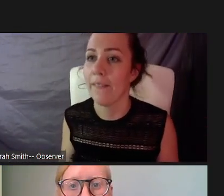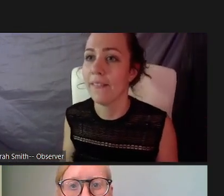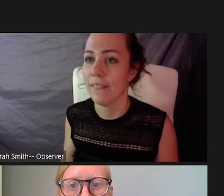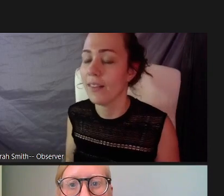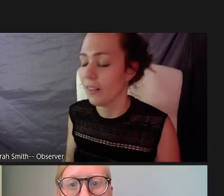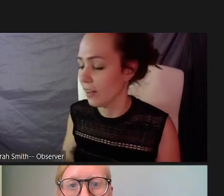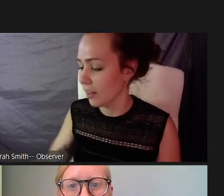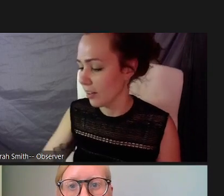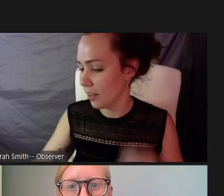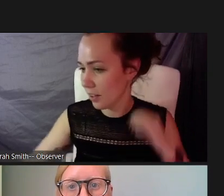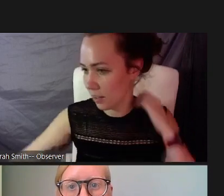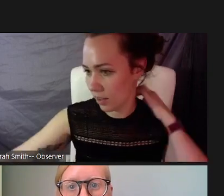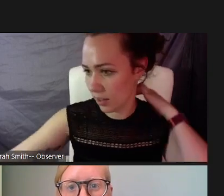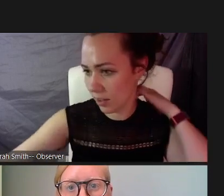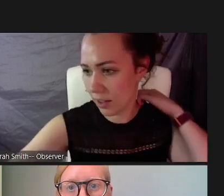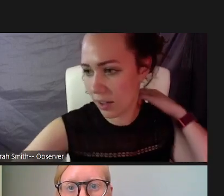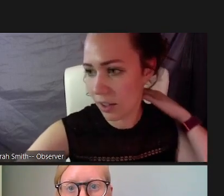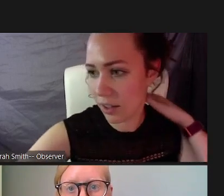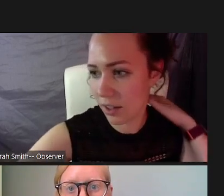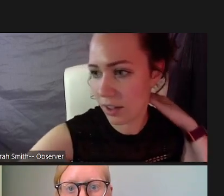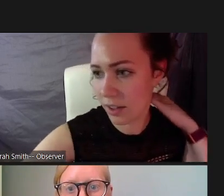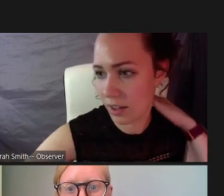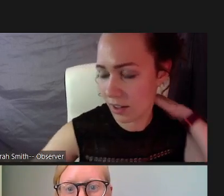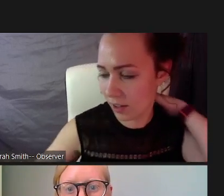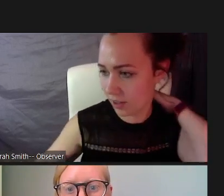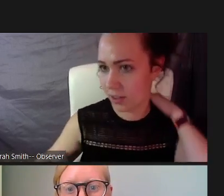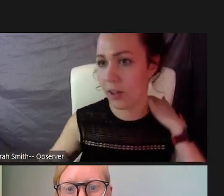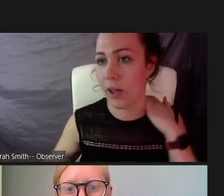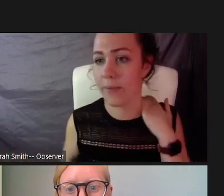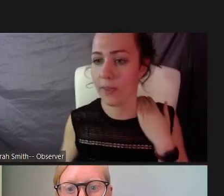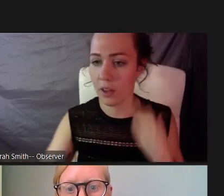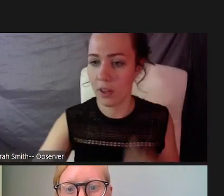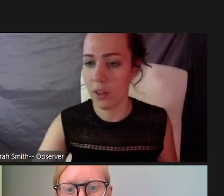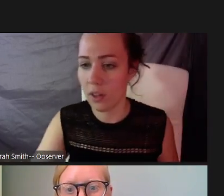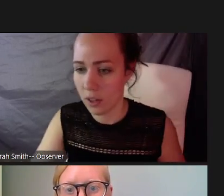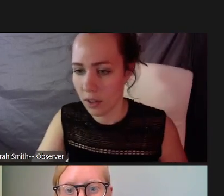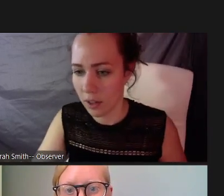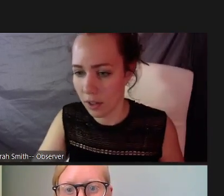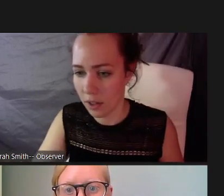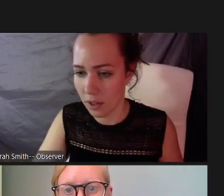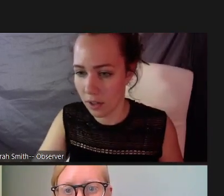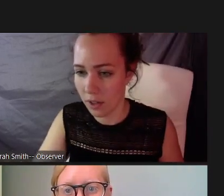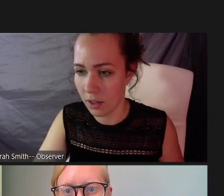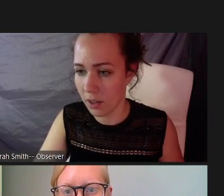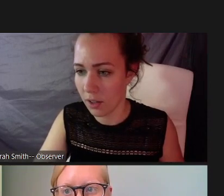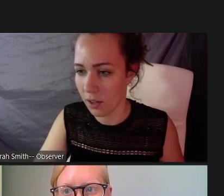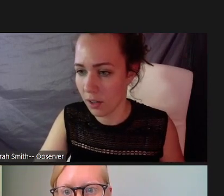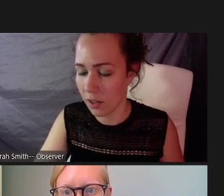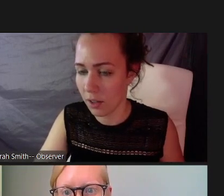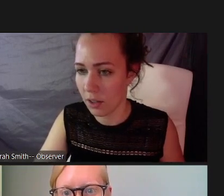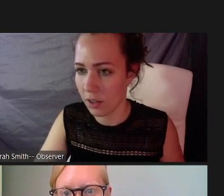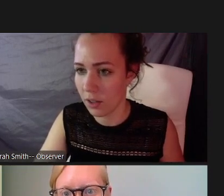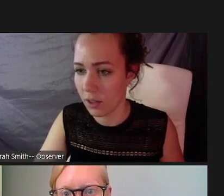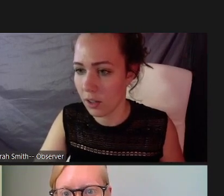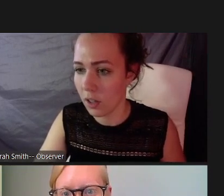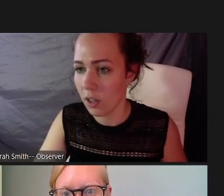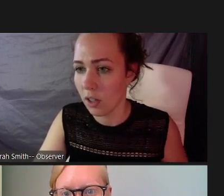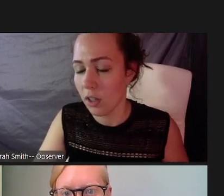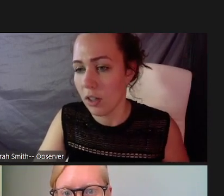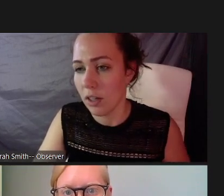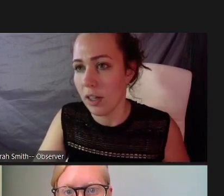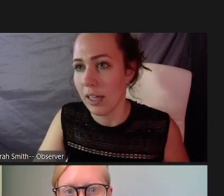Yeah. That's such a good idea. Okay, let me just make it smaller. Okay. So where do you usually put that? So like